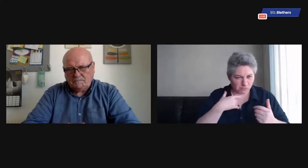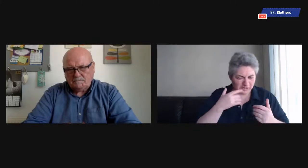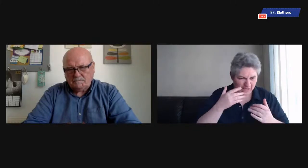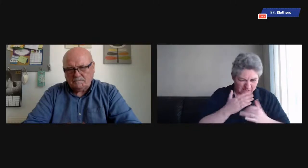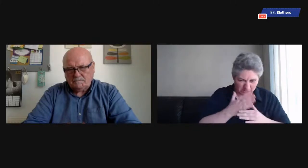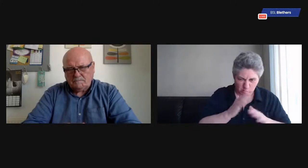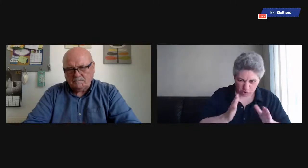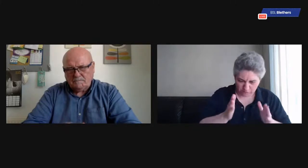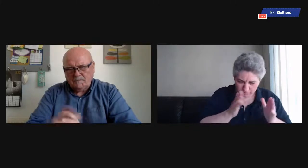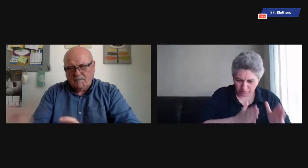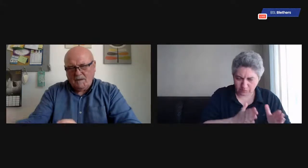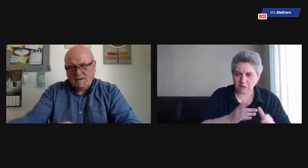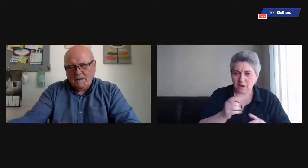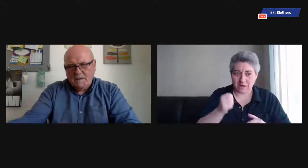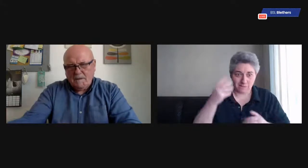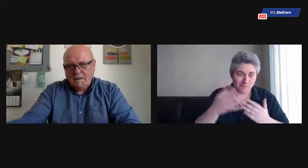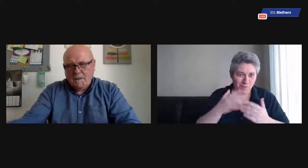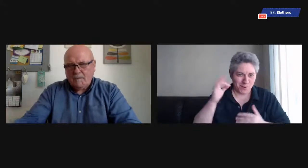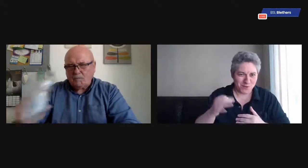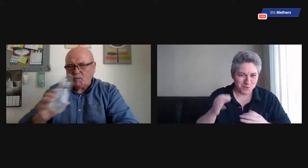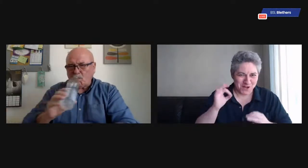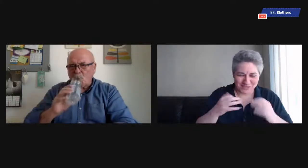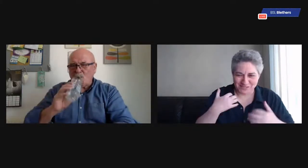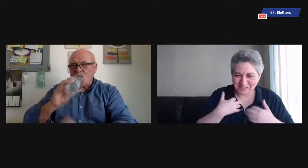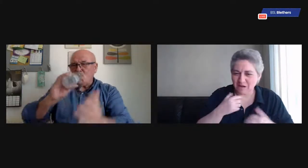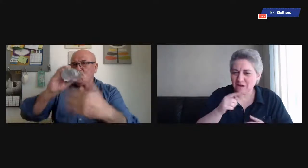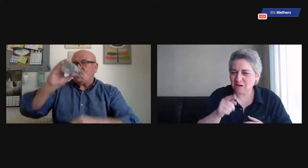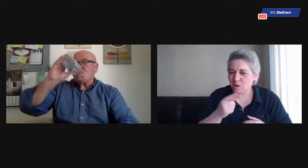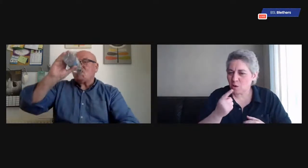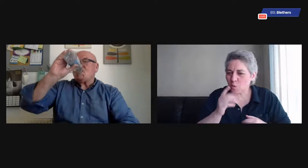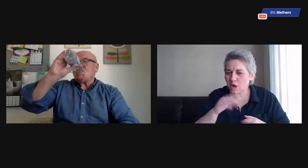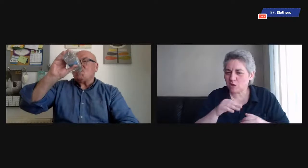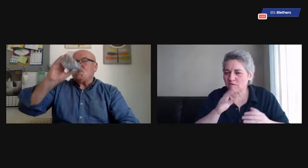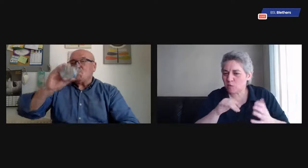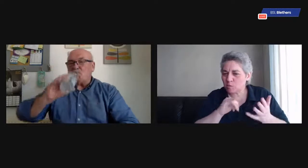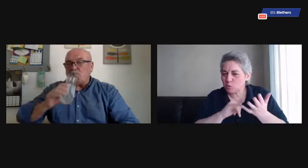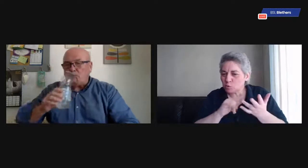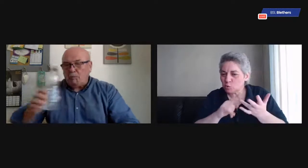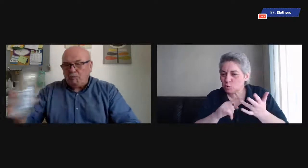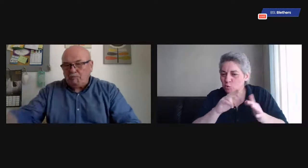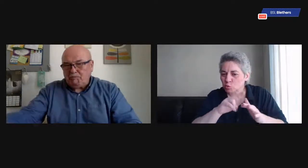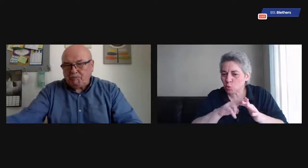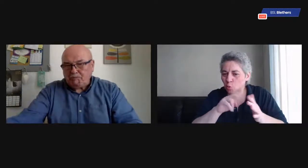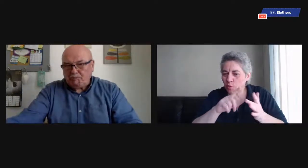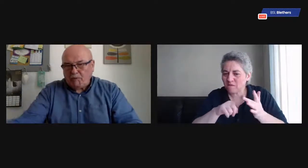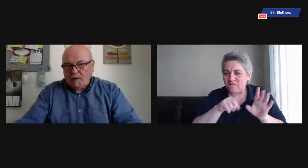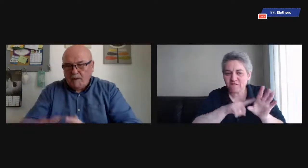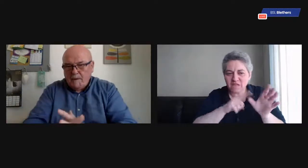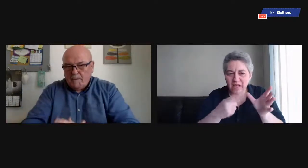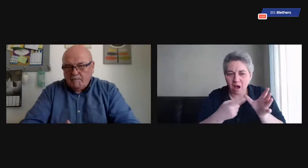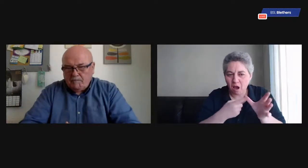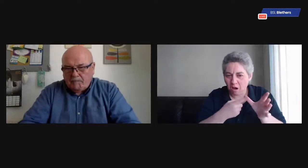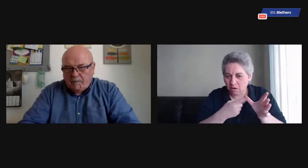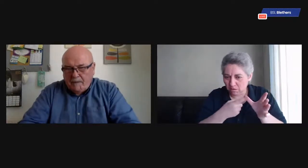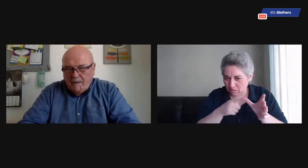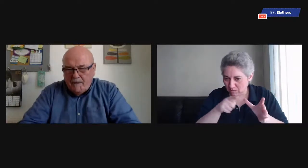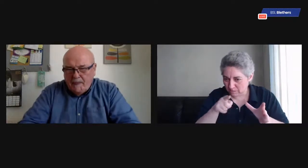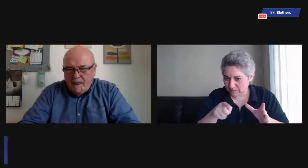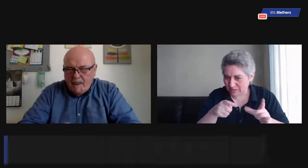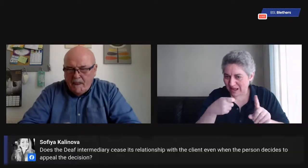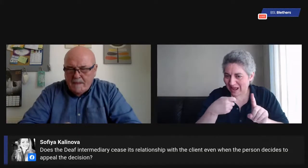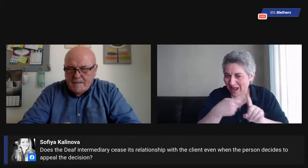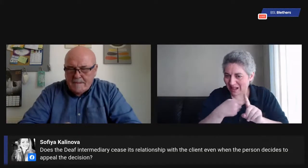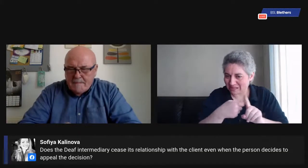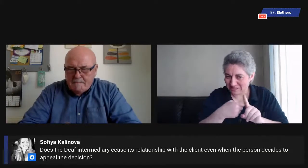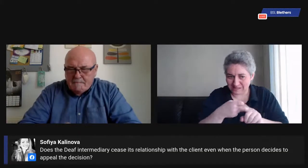Okay, there's more questions coming in. It was very interesting about access to work. We have